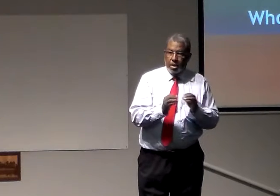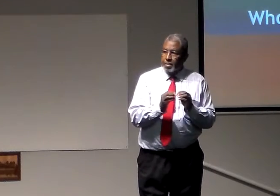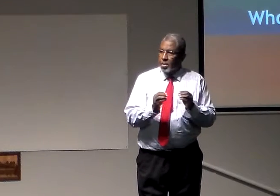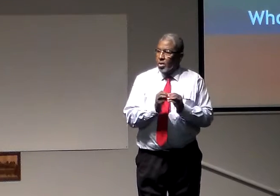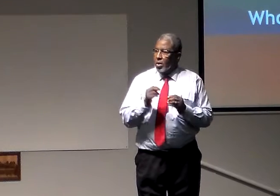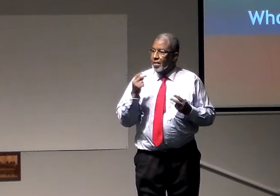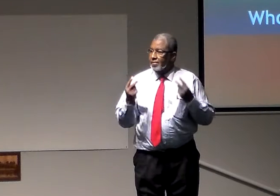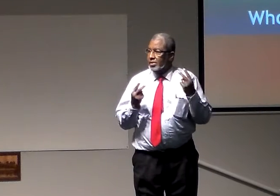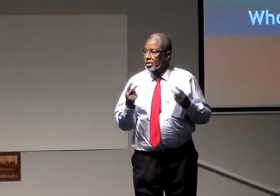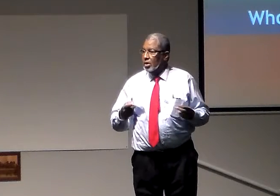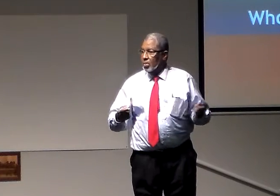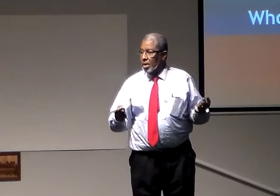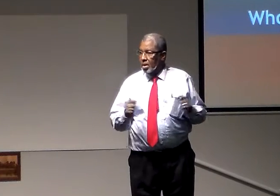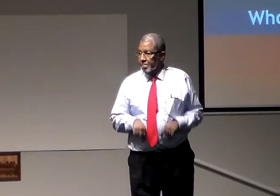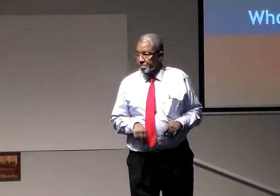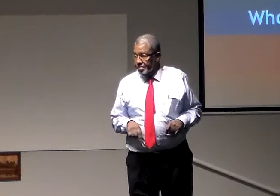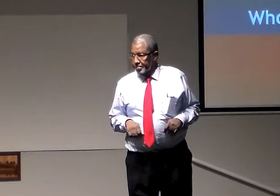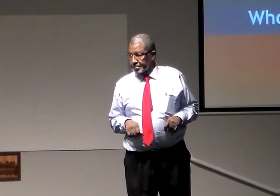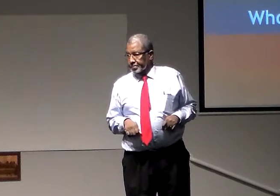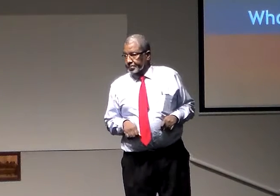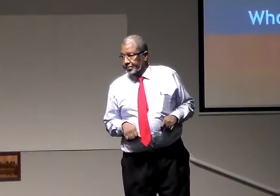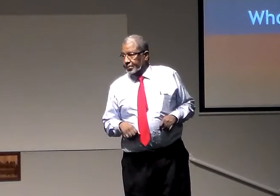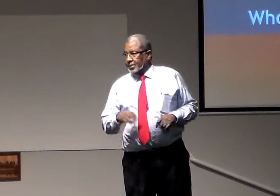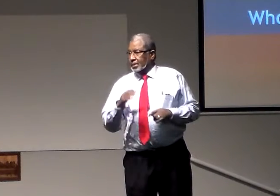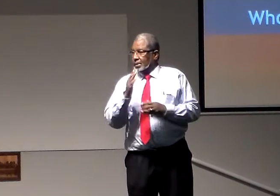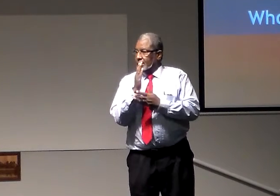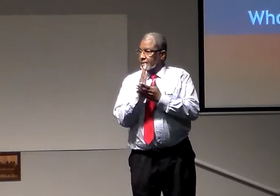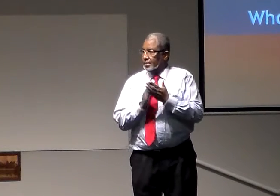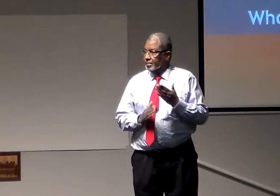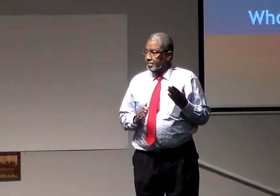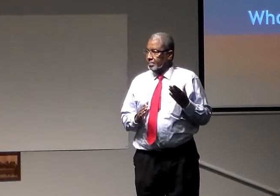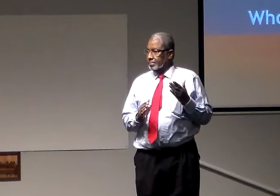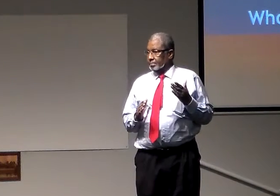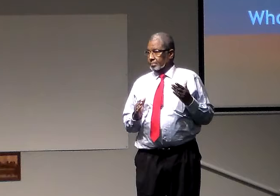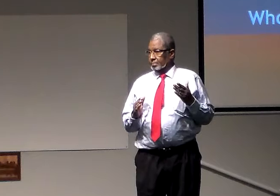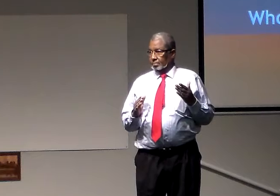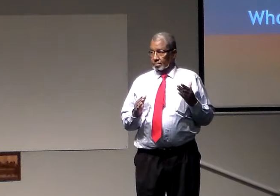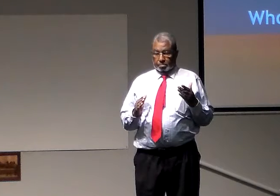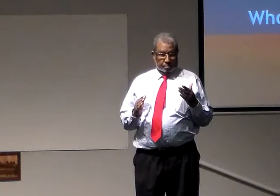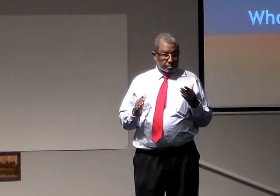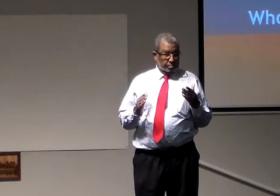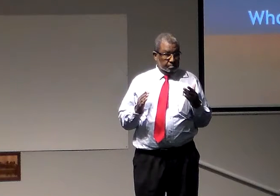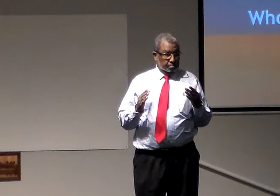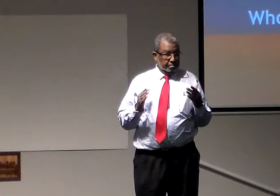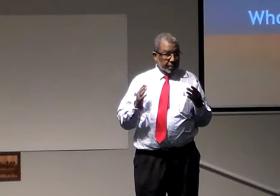So, we hopefully that there will be more visitors to come, but some,